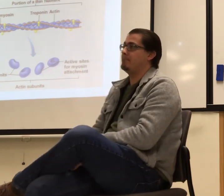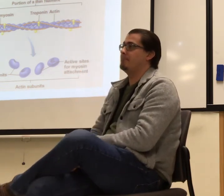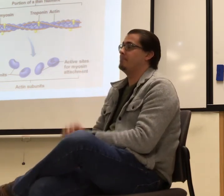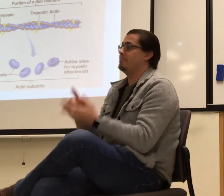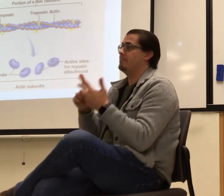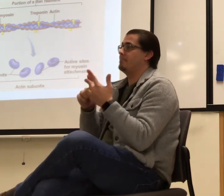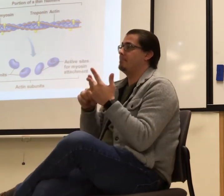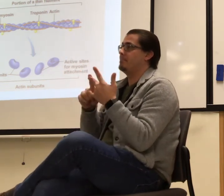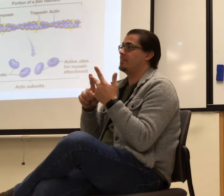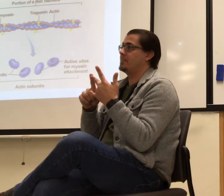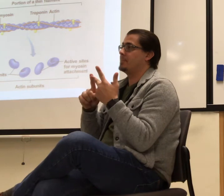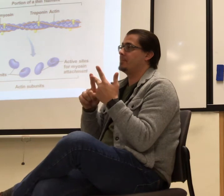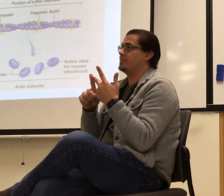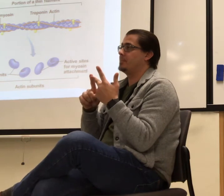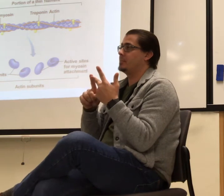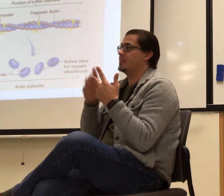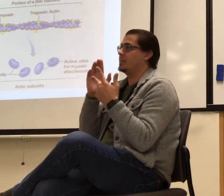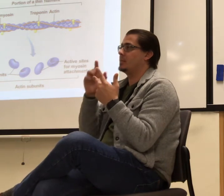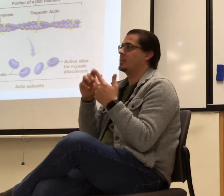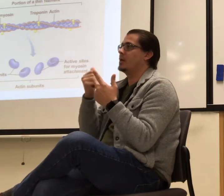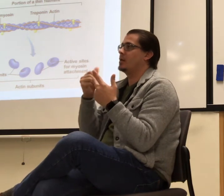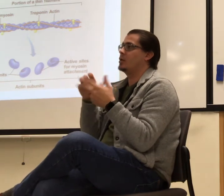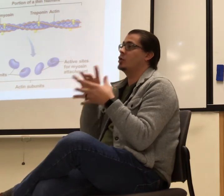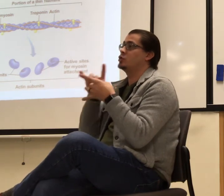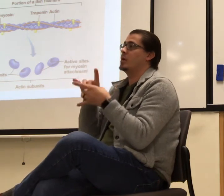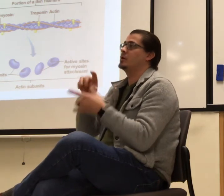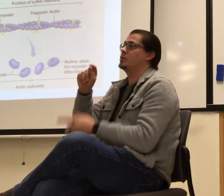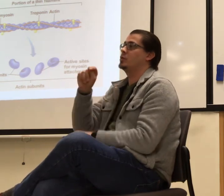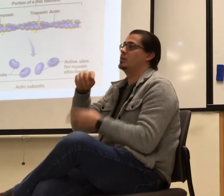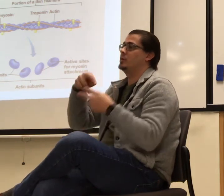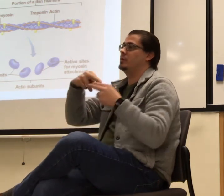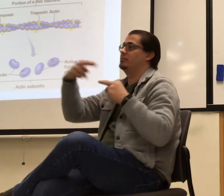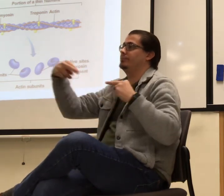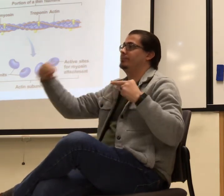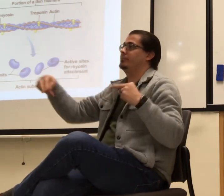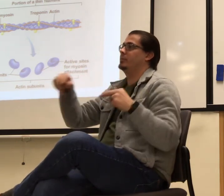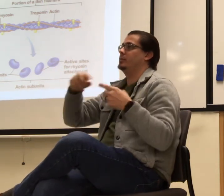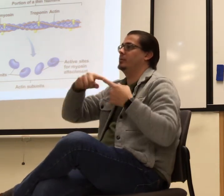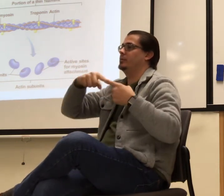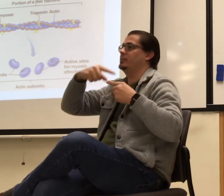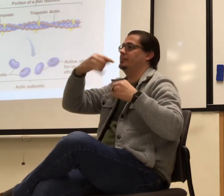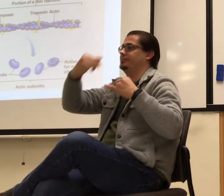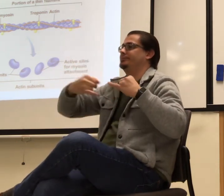and one will is attached to the tropomyosin.